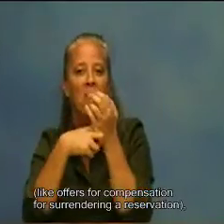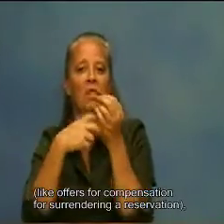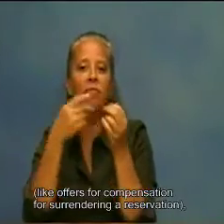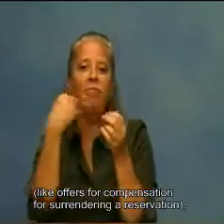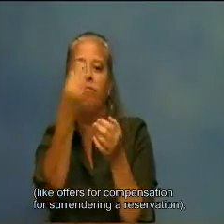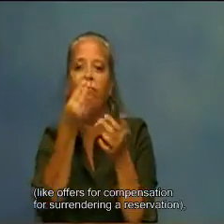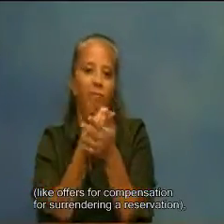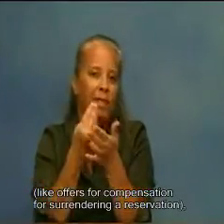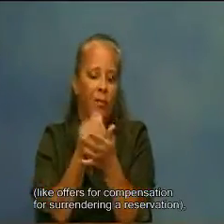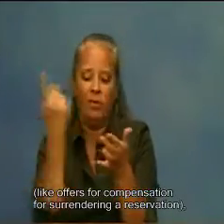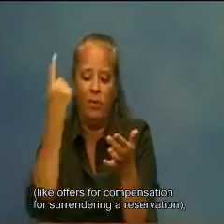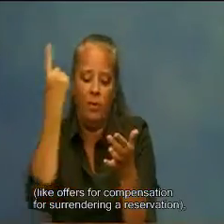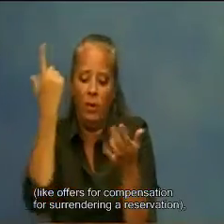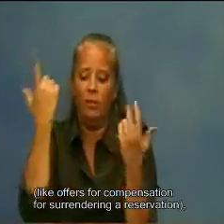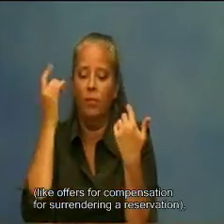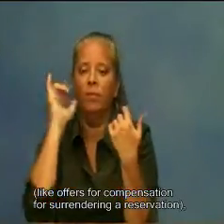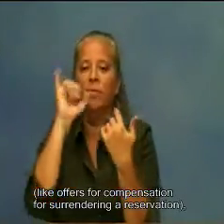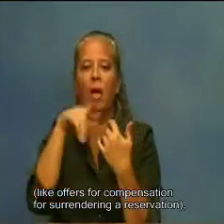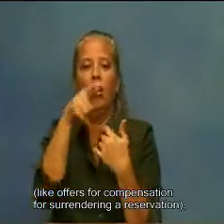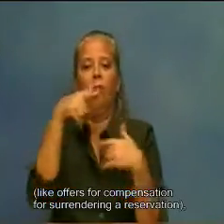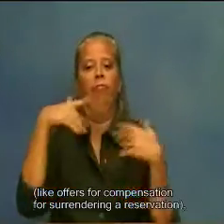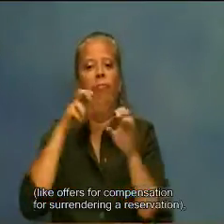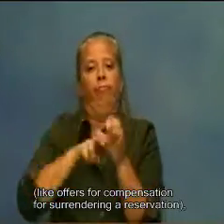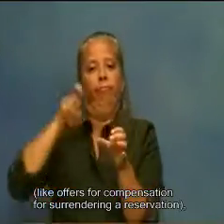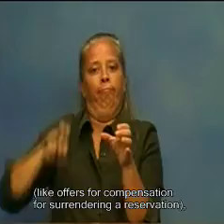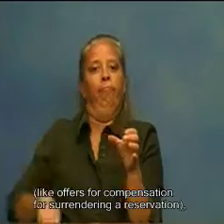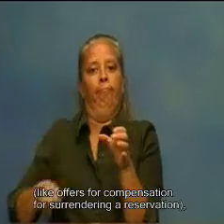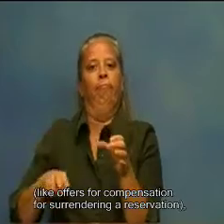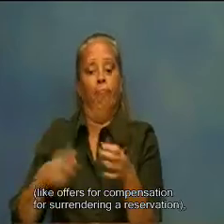like offers for compensation for surrendering a reservation,